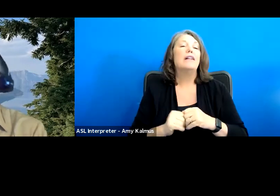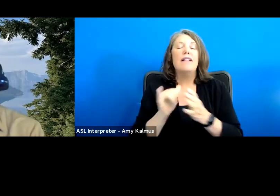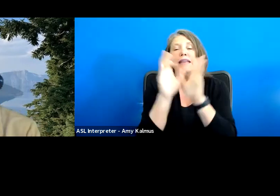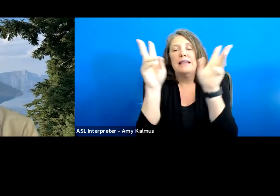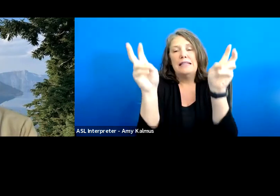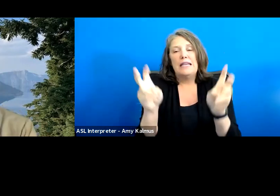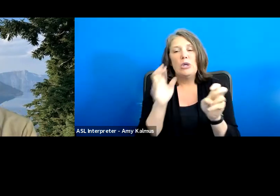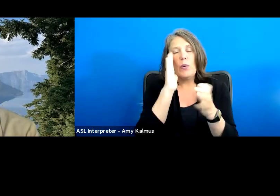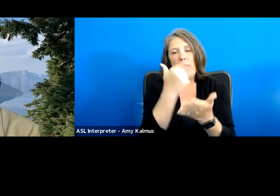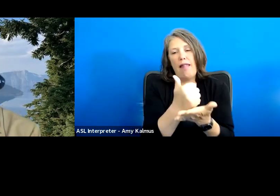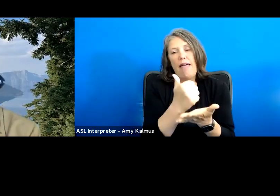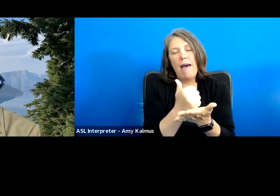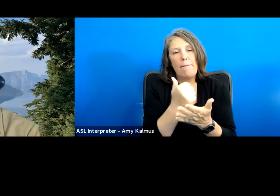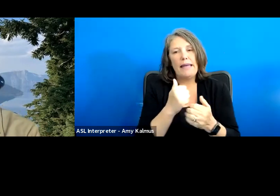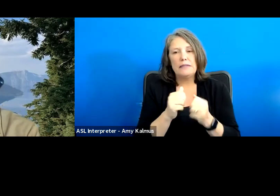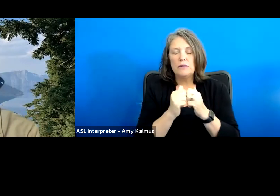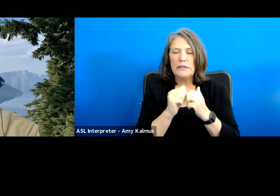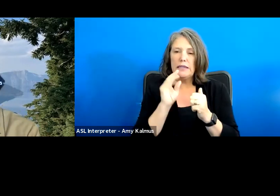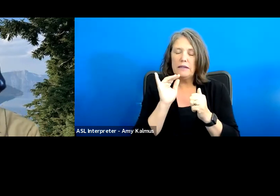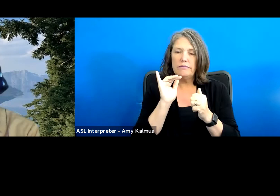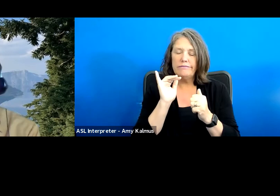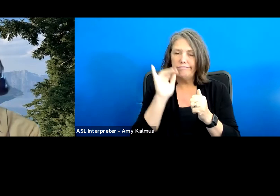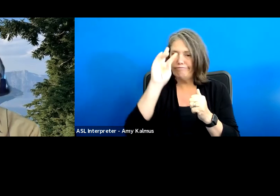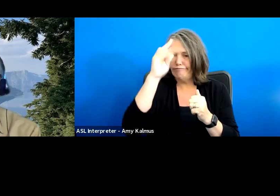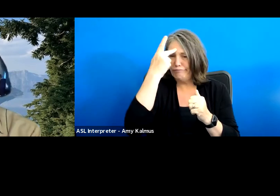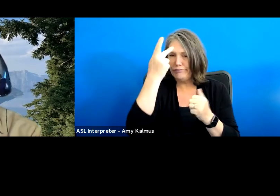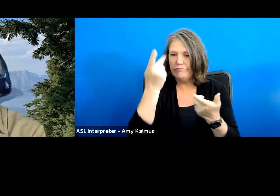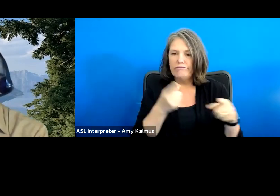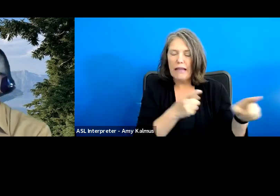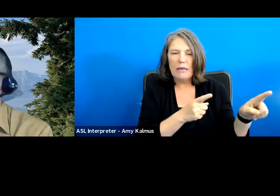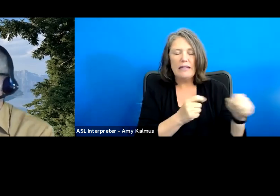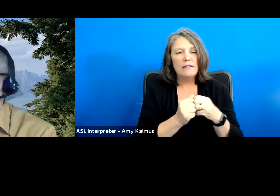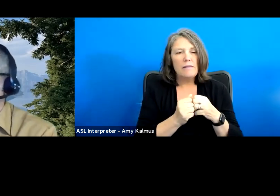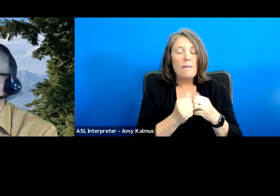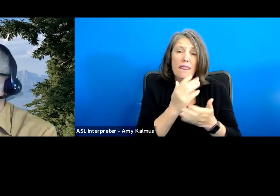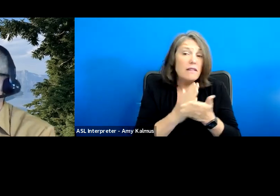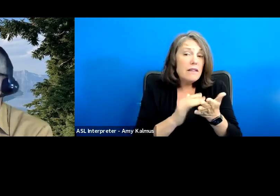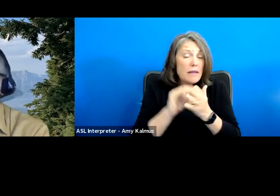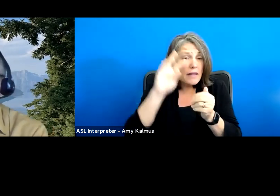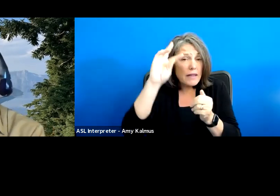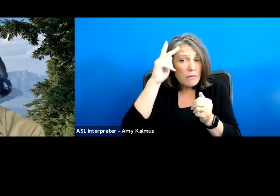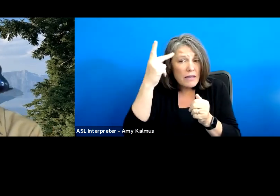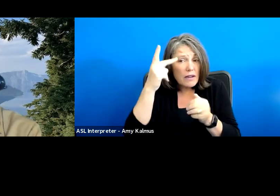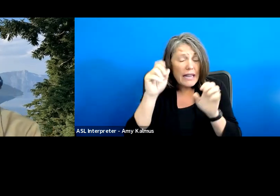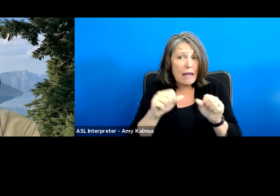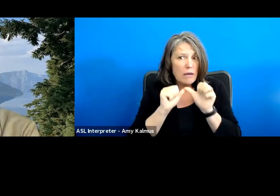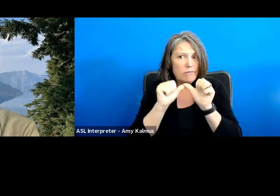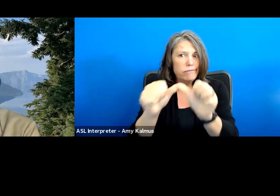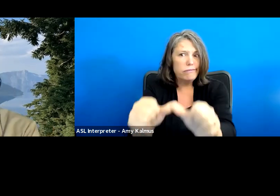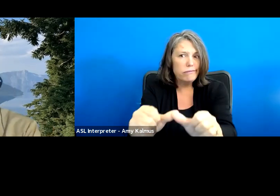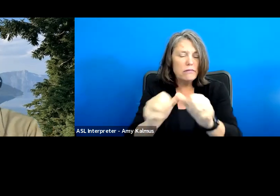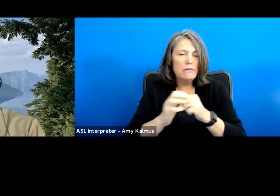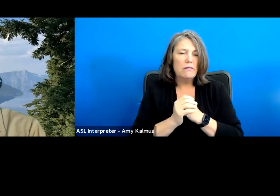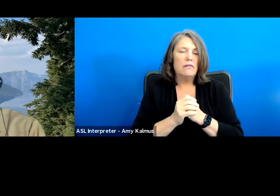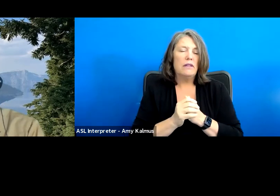going to happen. Potential misunderstandings are going to happen. Potentially some of these misunderstandings can be long-standing and